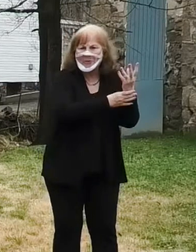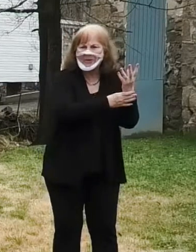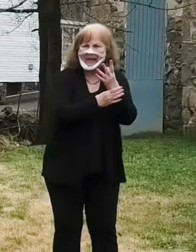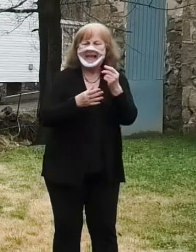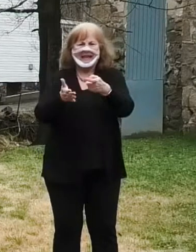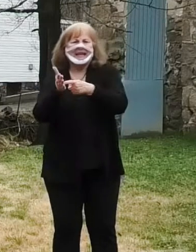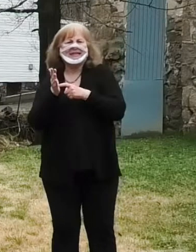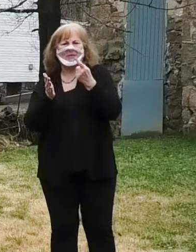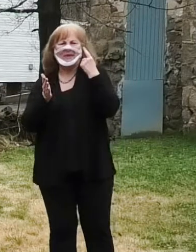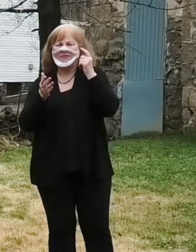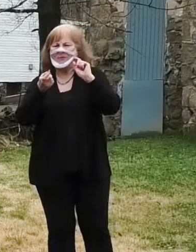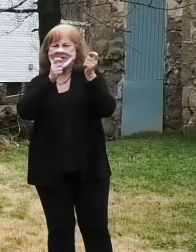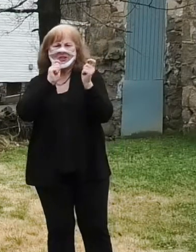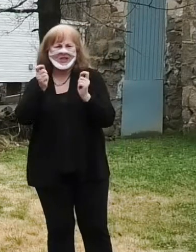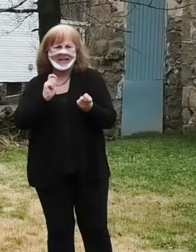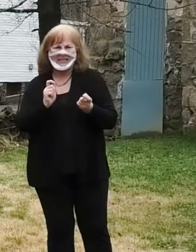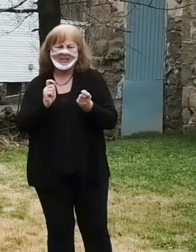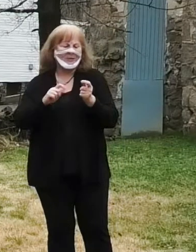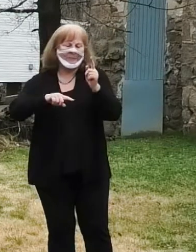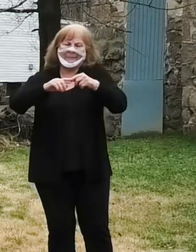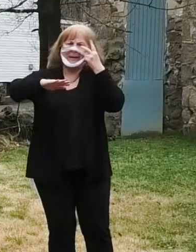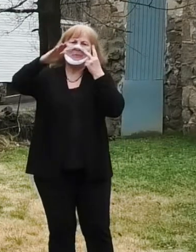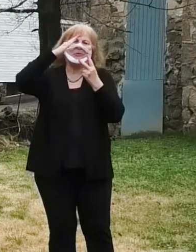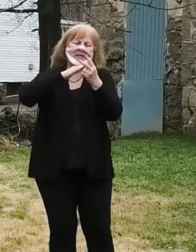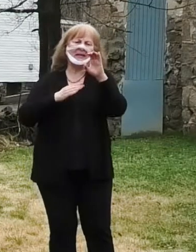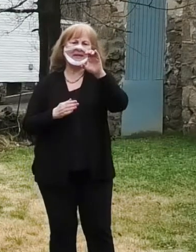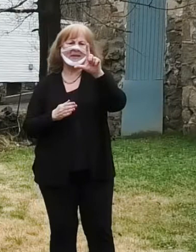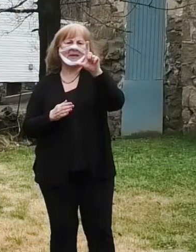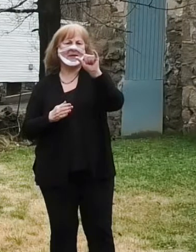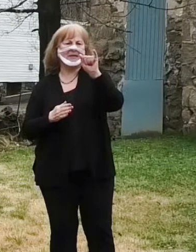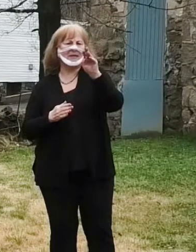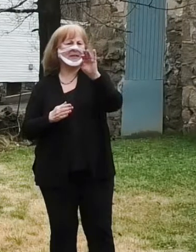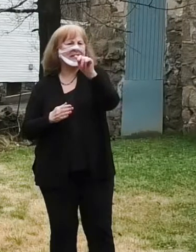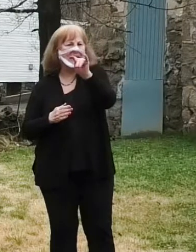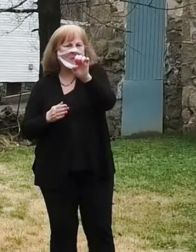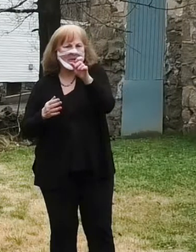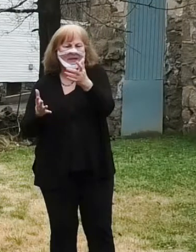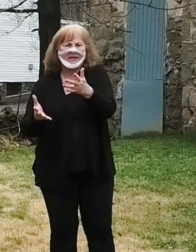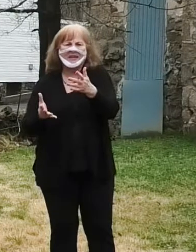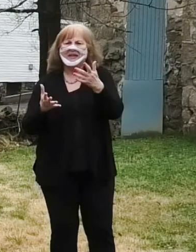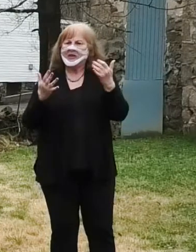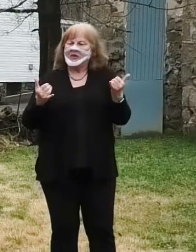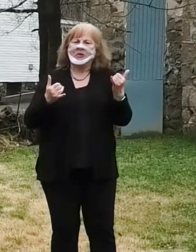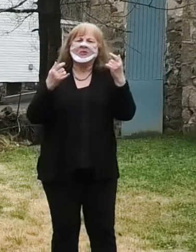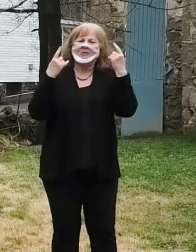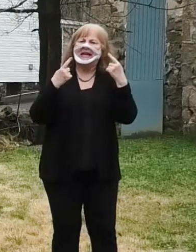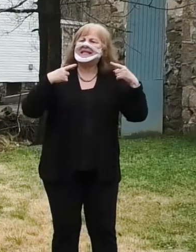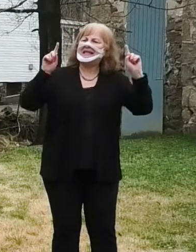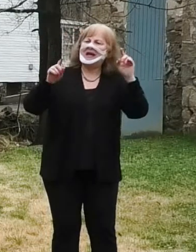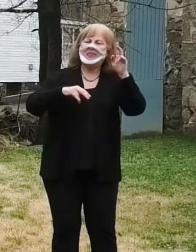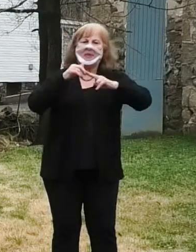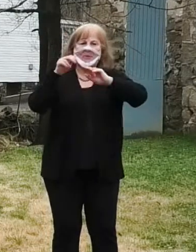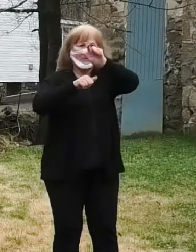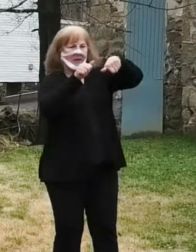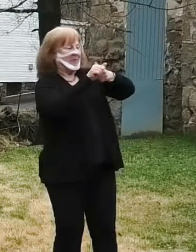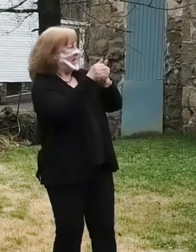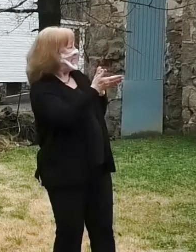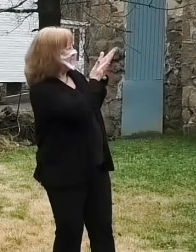the demands of a changing and often unpredictable climate. And so today's announcement that the building behind